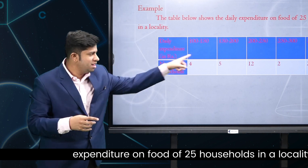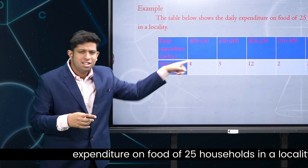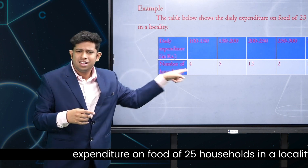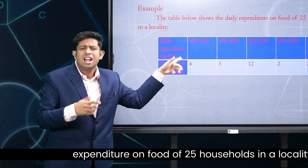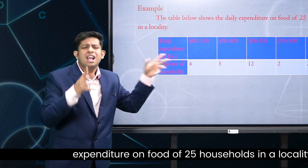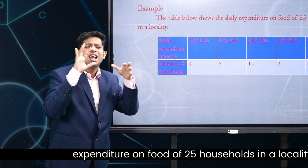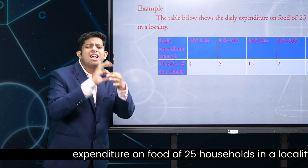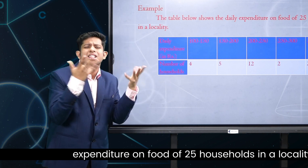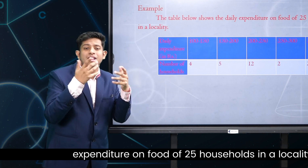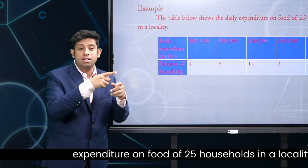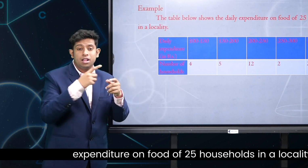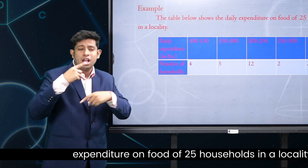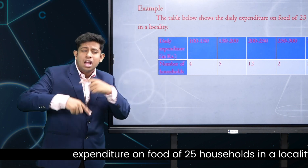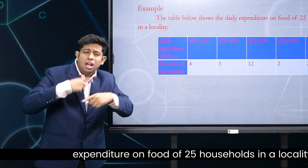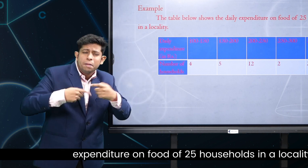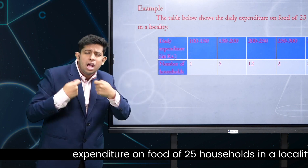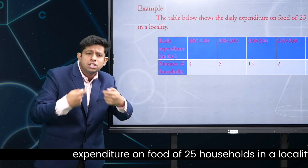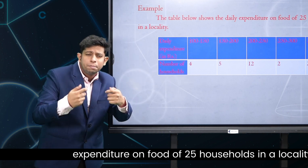25 households in a locality.